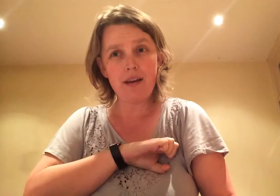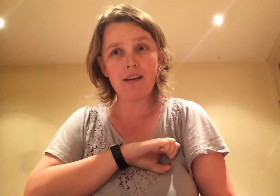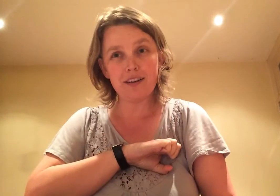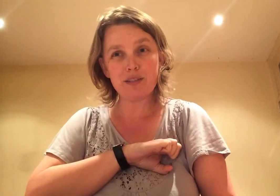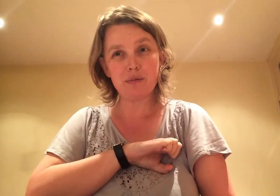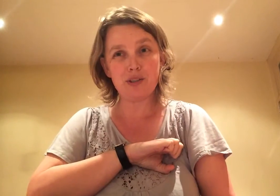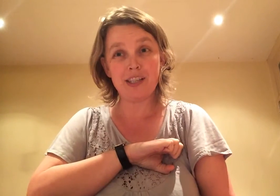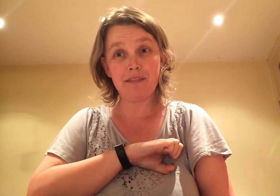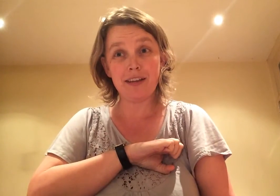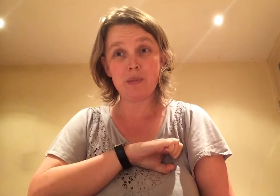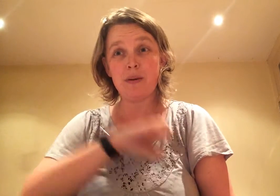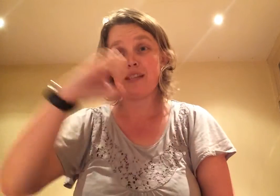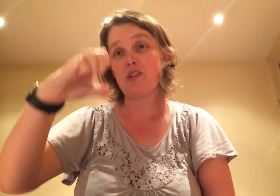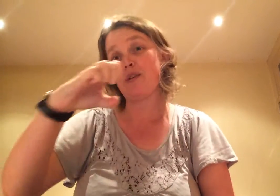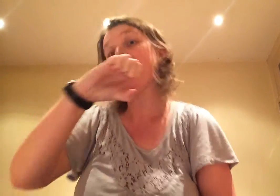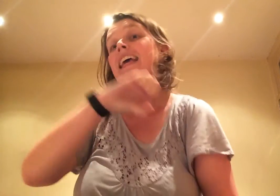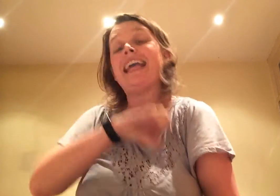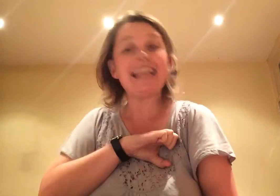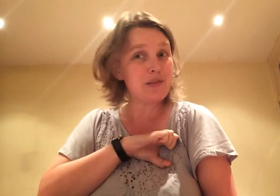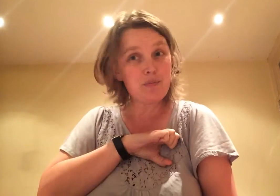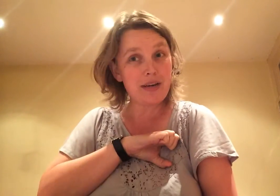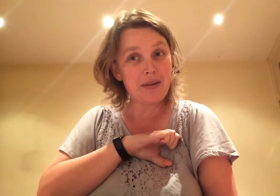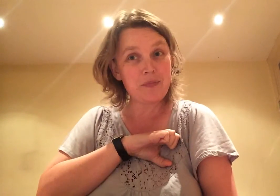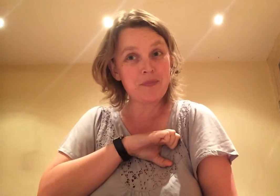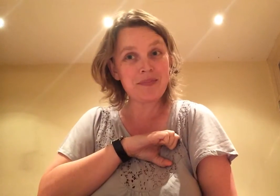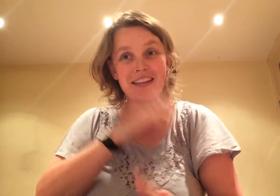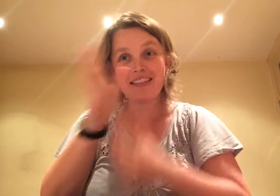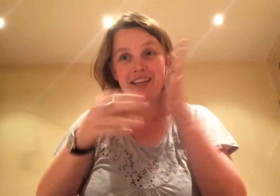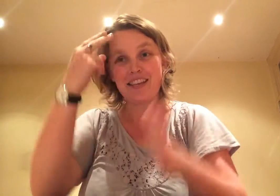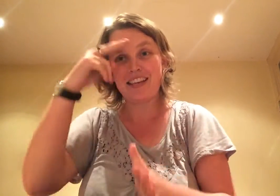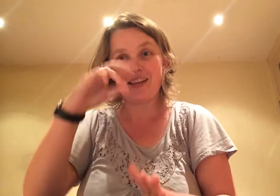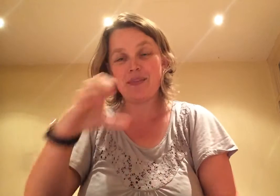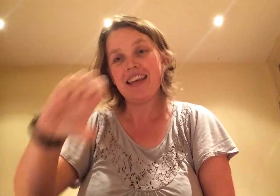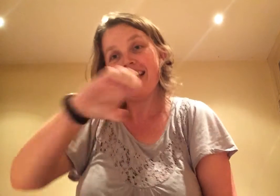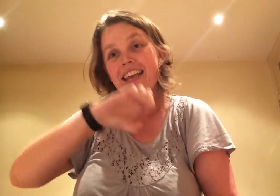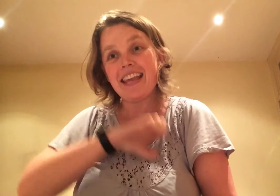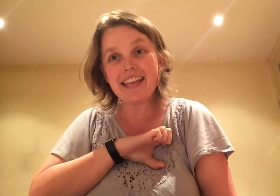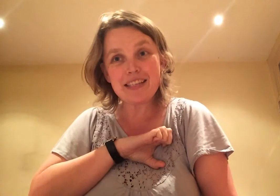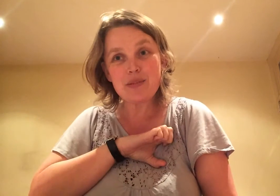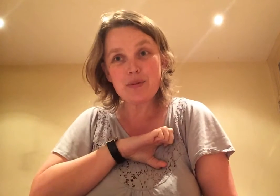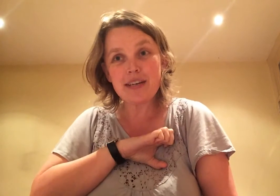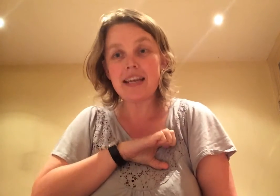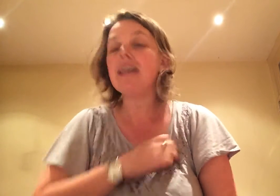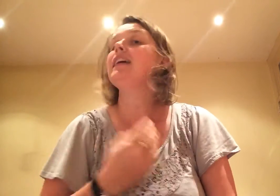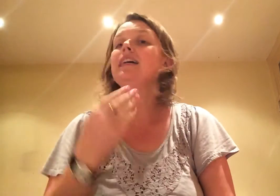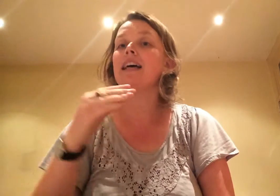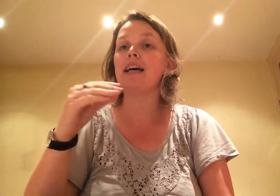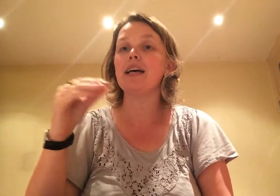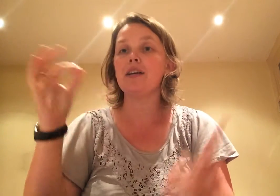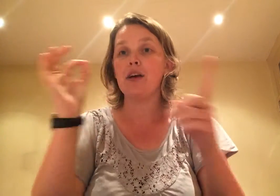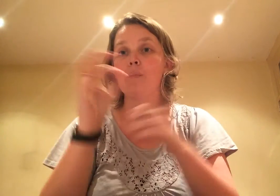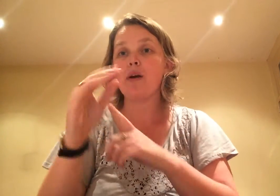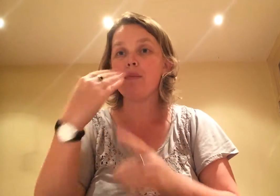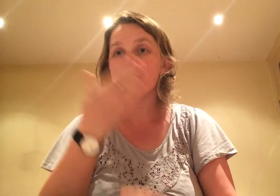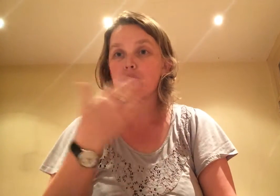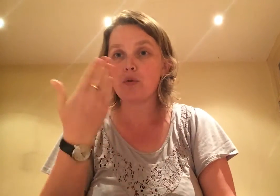heart because we all love Eastbury, so it's Eastbury. That's our sign name. Eastbury Primary